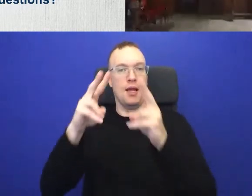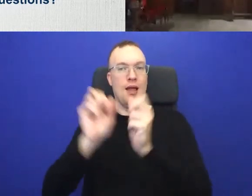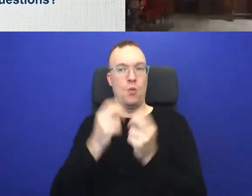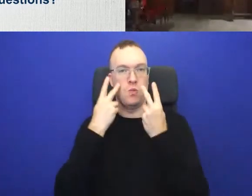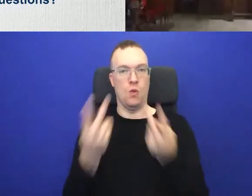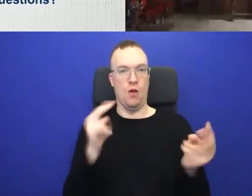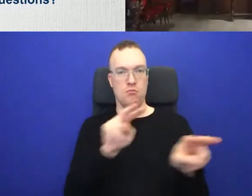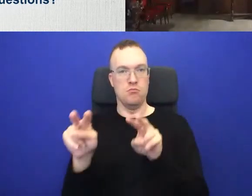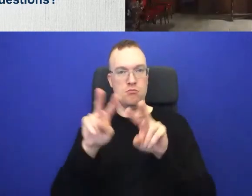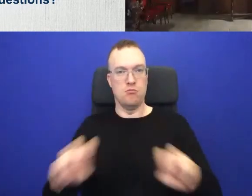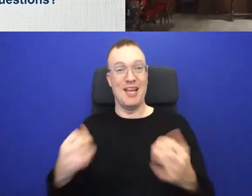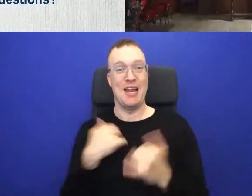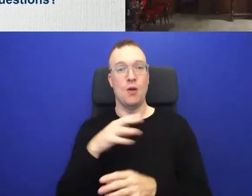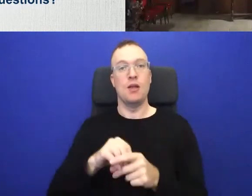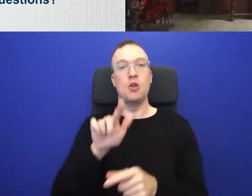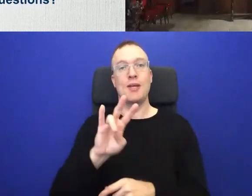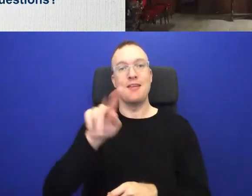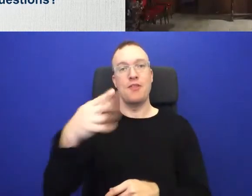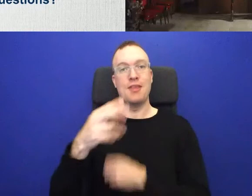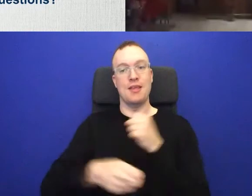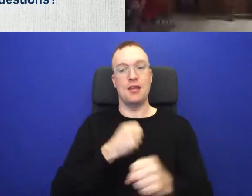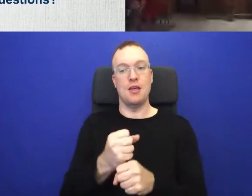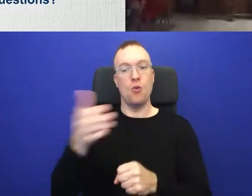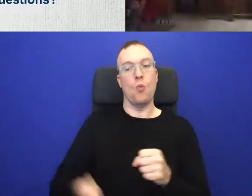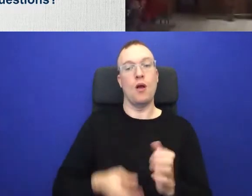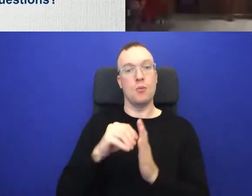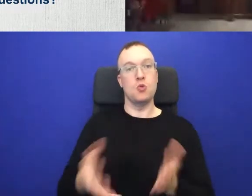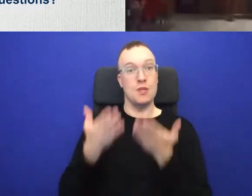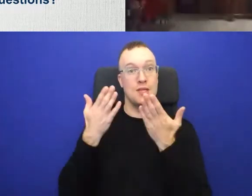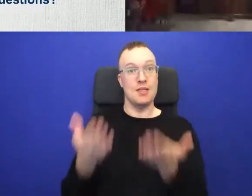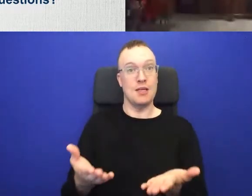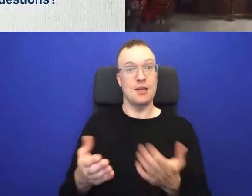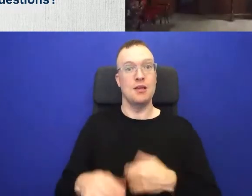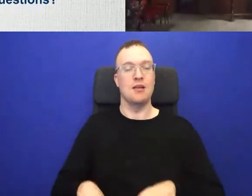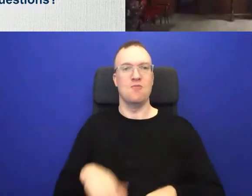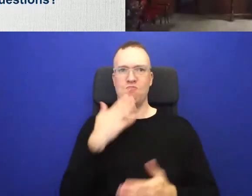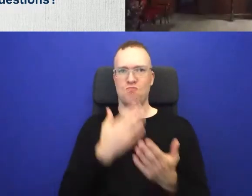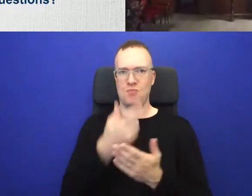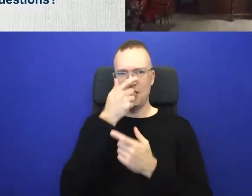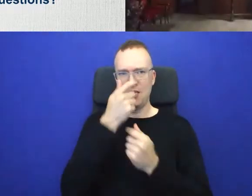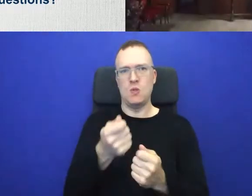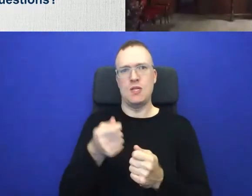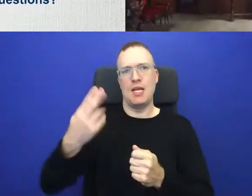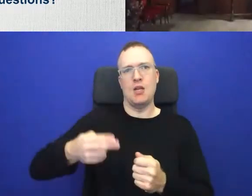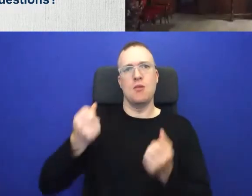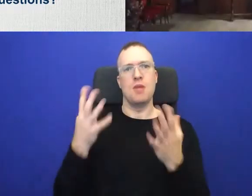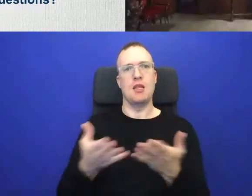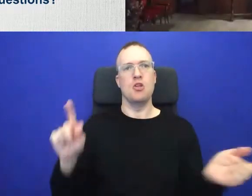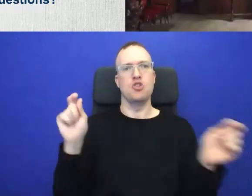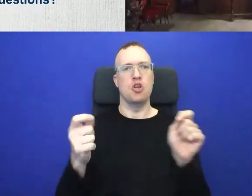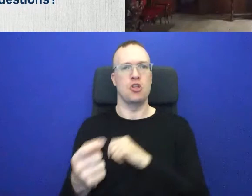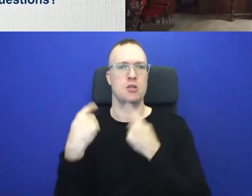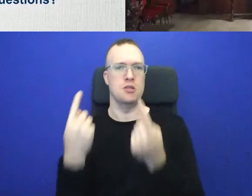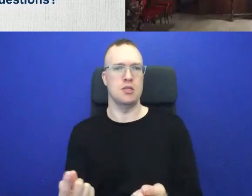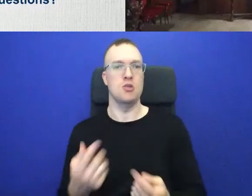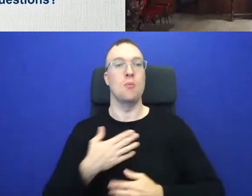because we are now in our 27th year of having students here, and there is a really interesting history. A lot has changed over that time. So